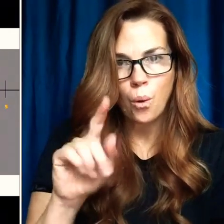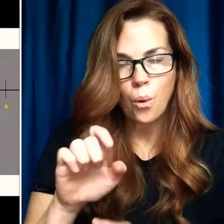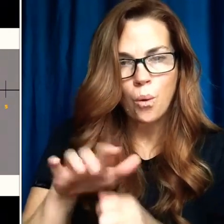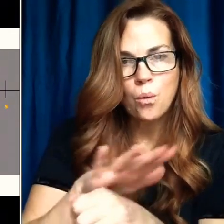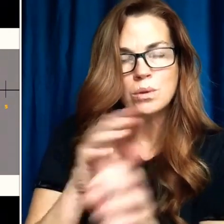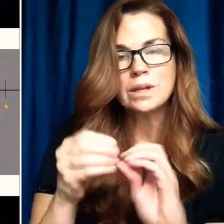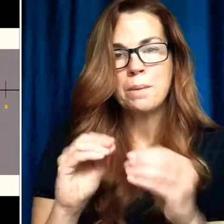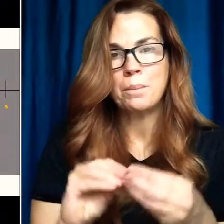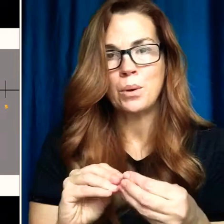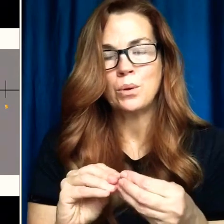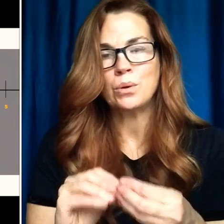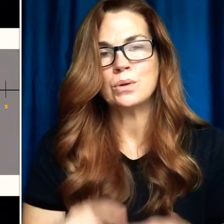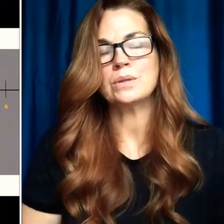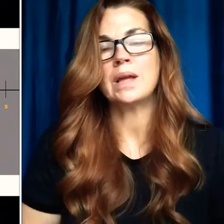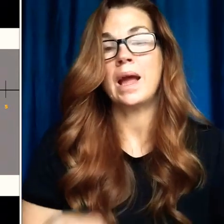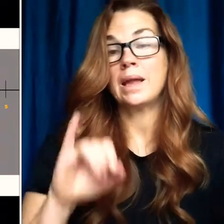numbers and their opposites.